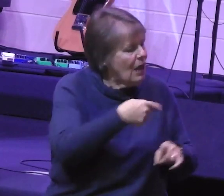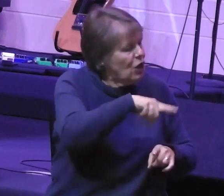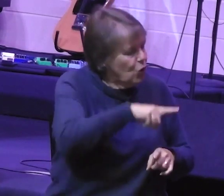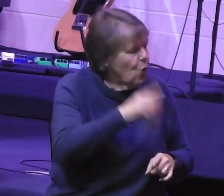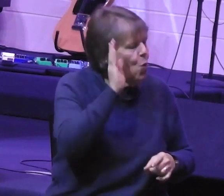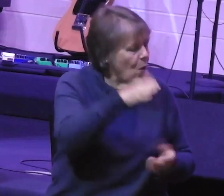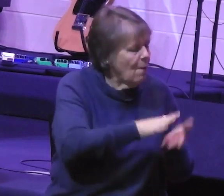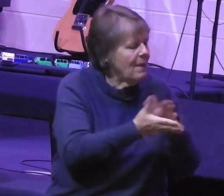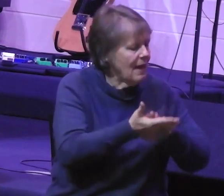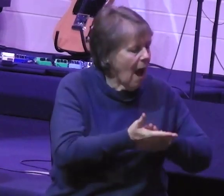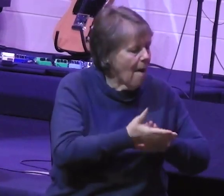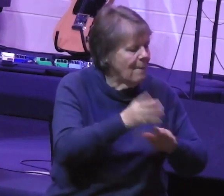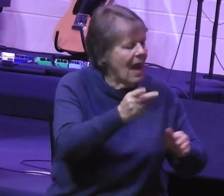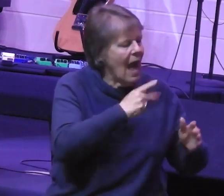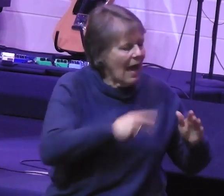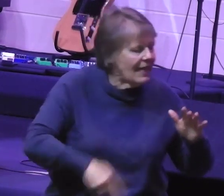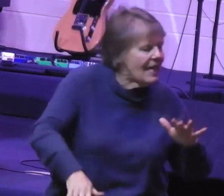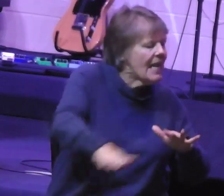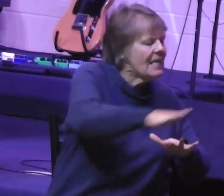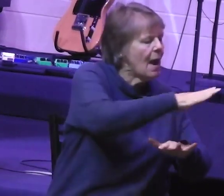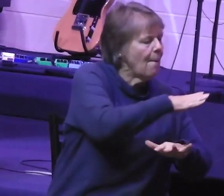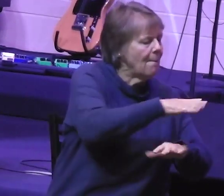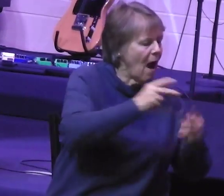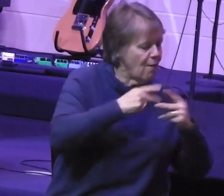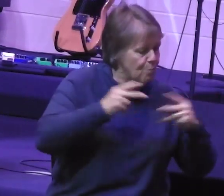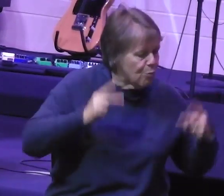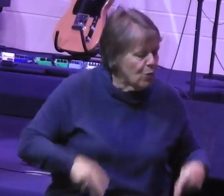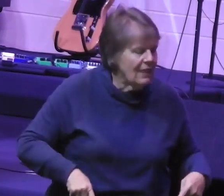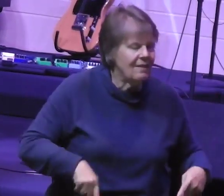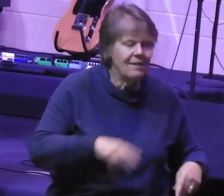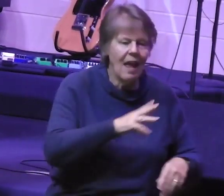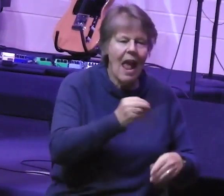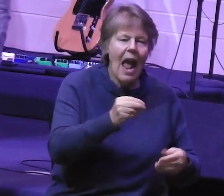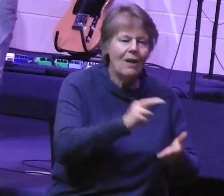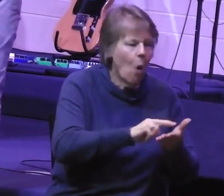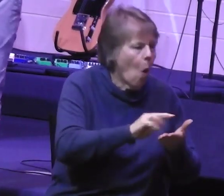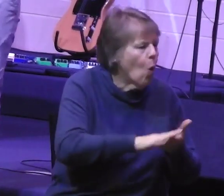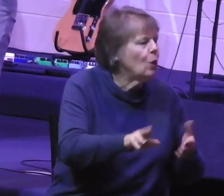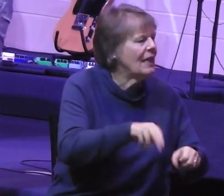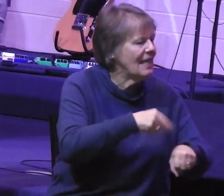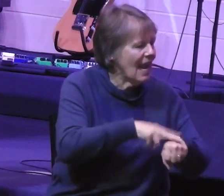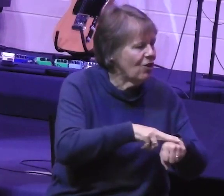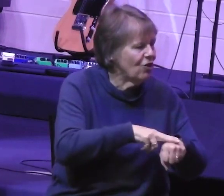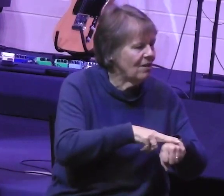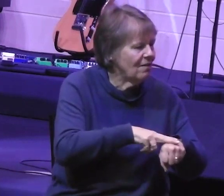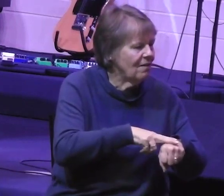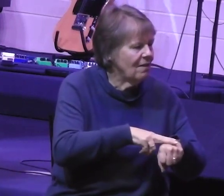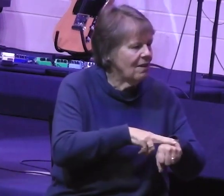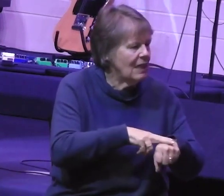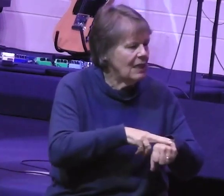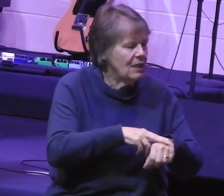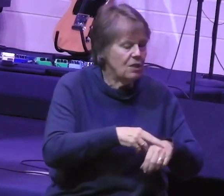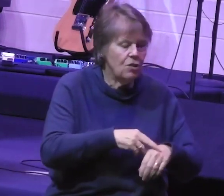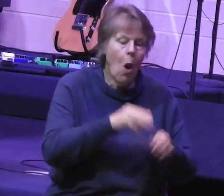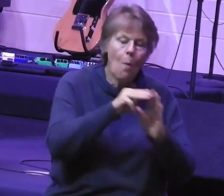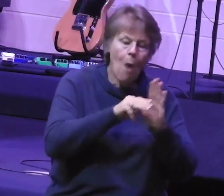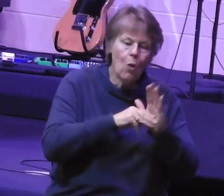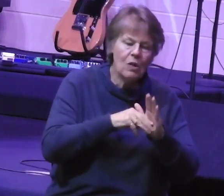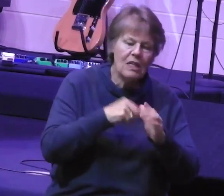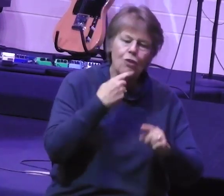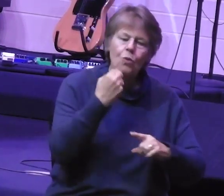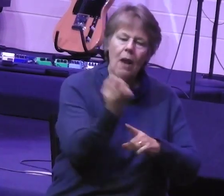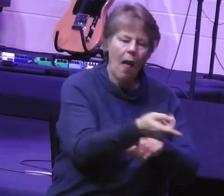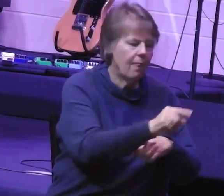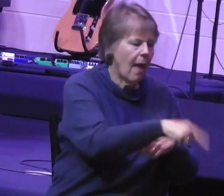priests and a holy nation. These are the words you are to speak to the Israelites. Now, pause here,